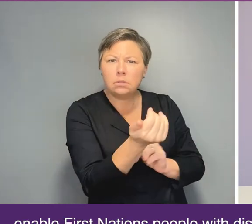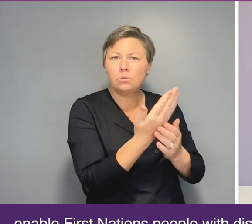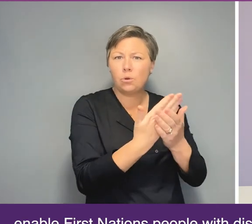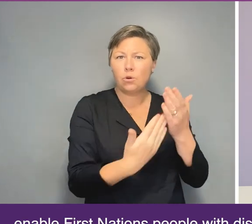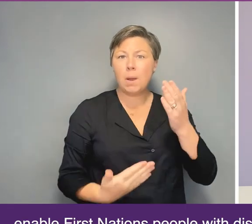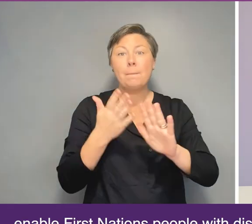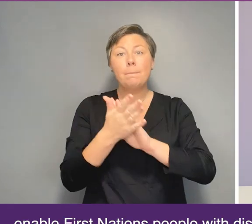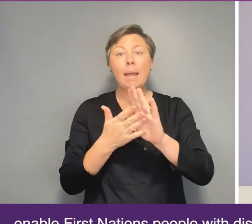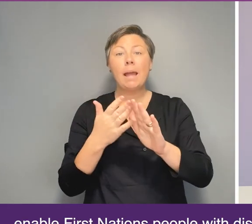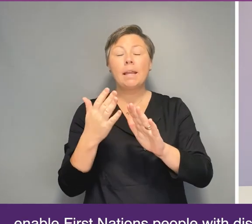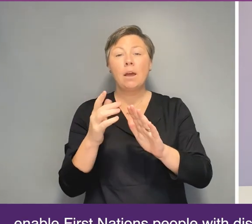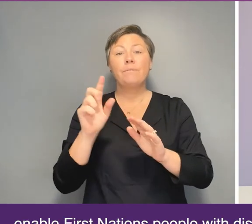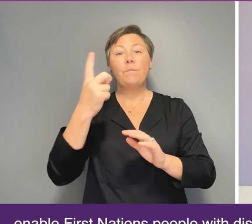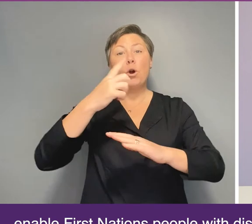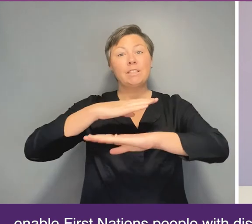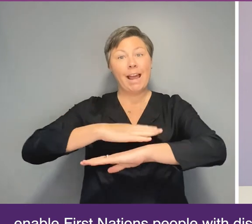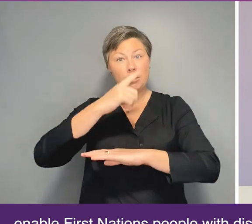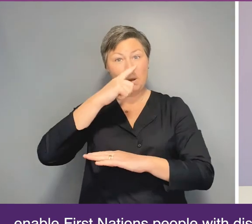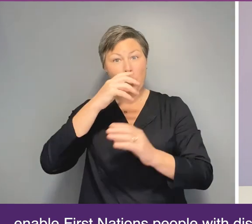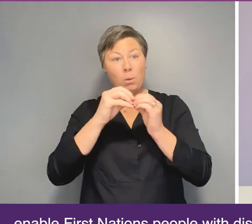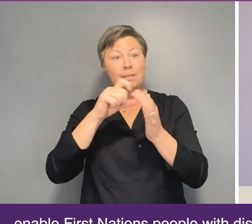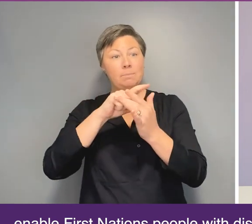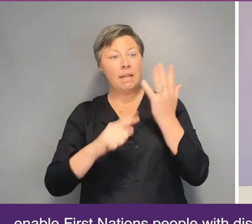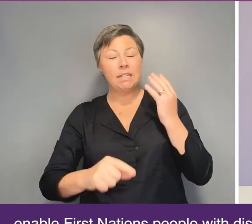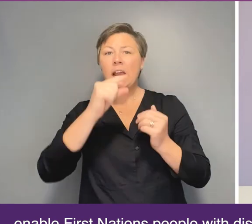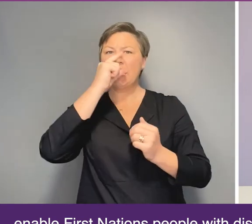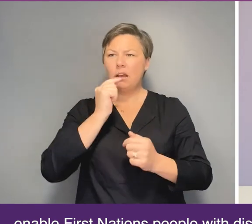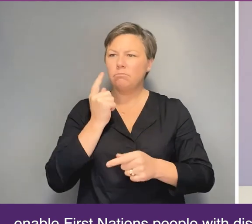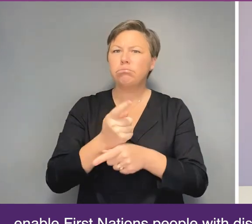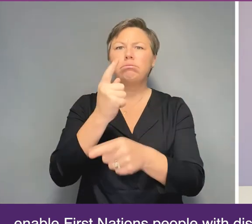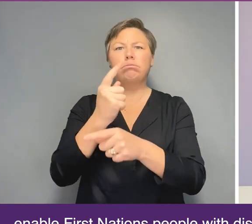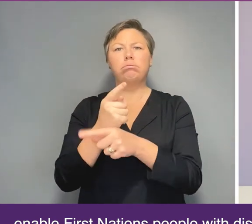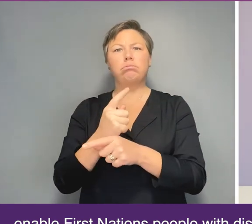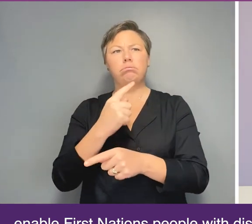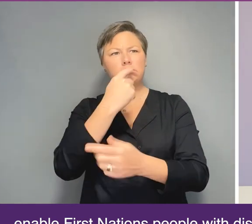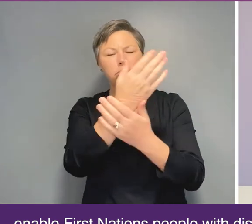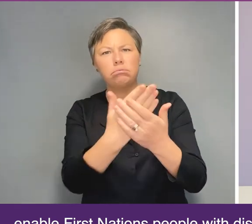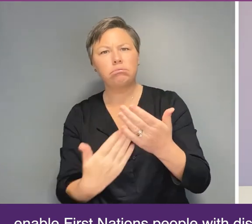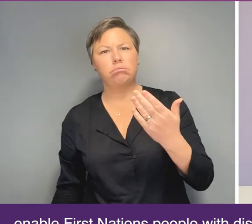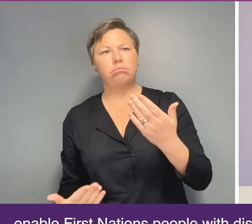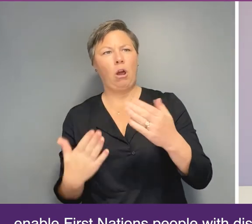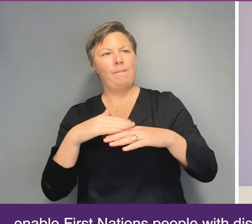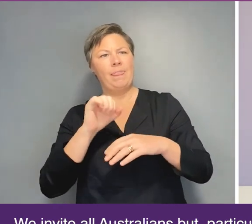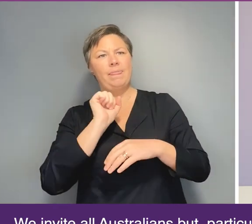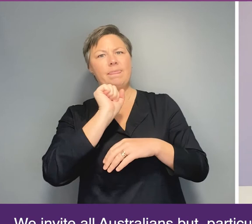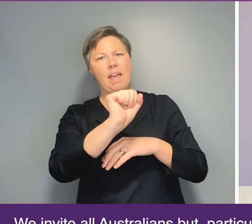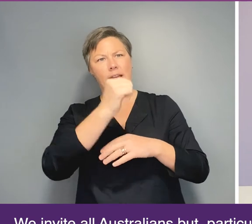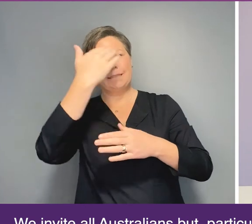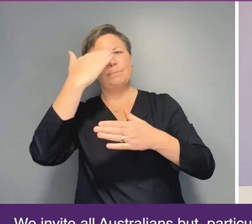disability to have their voices heard and bear testament to their unique experiences.